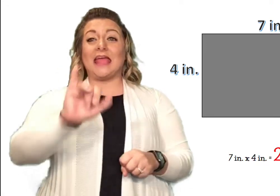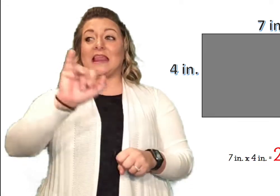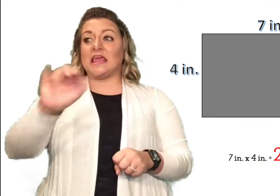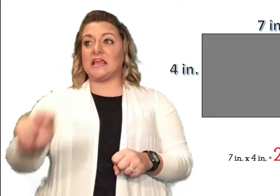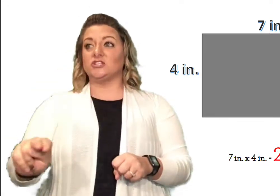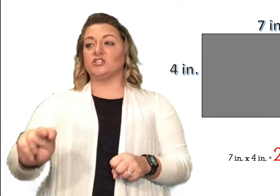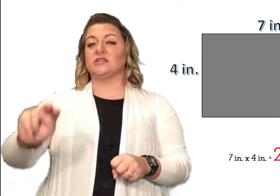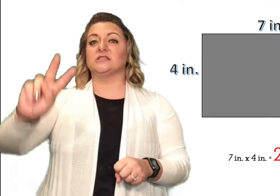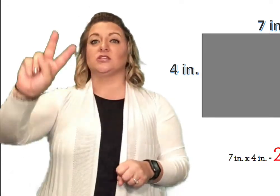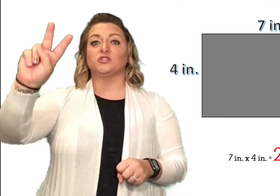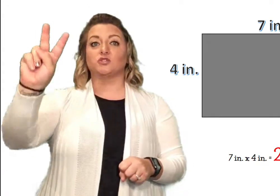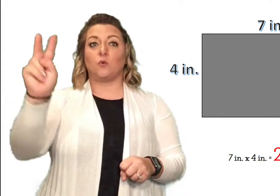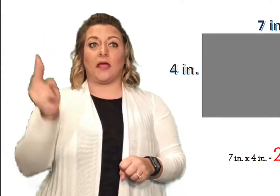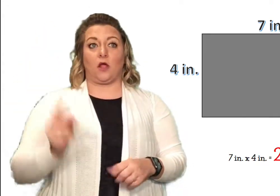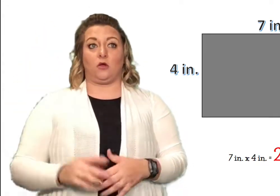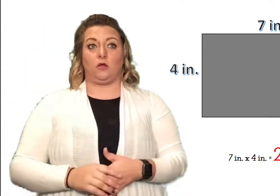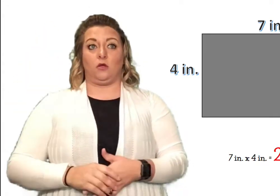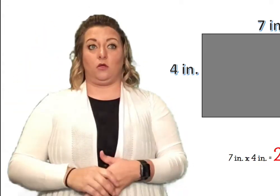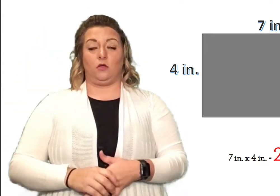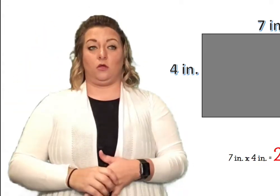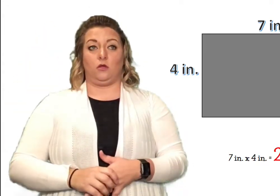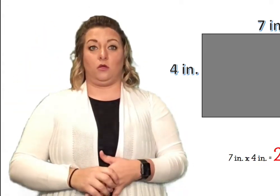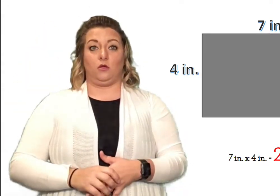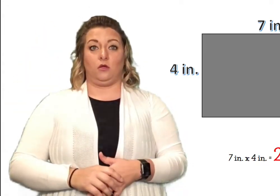28 inches squared.